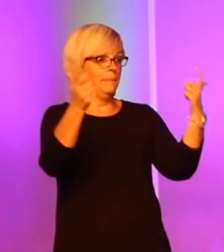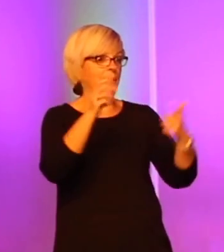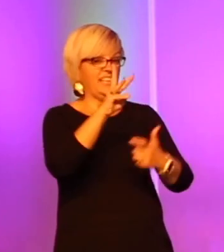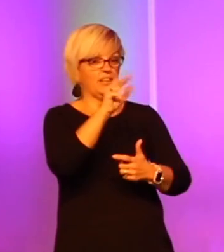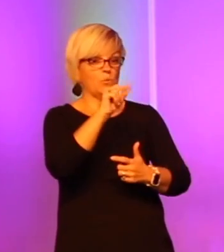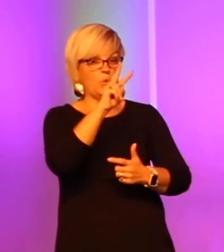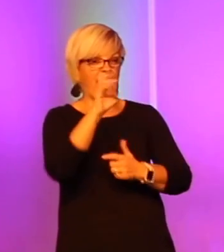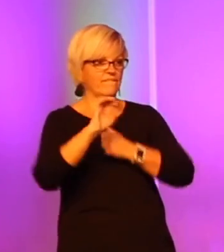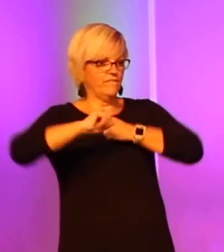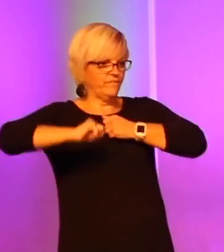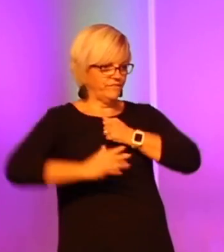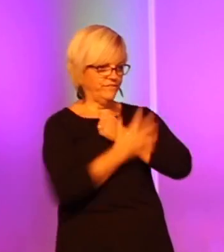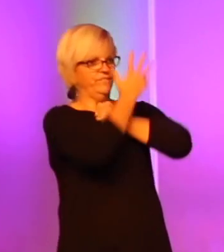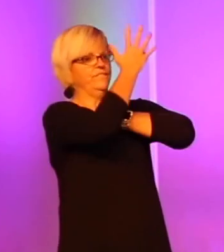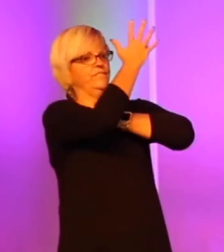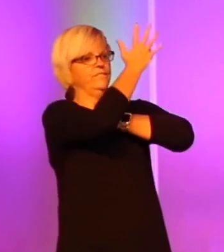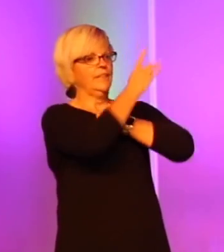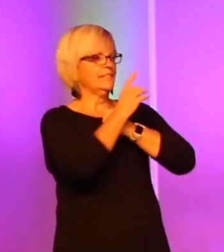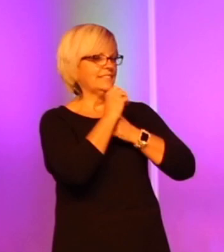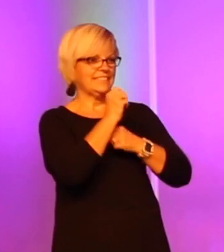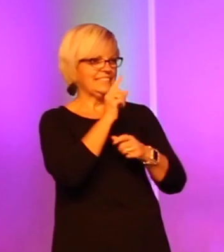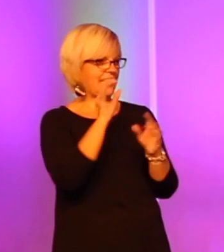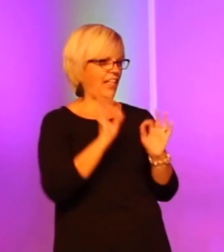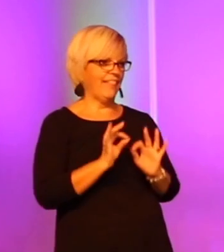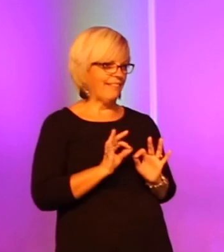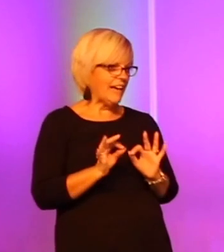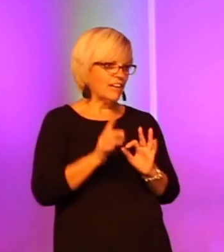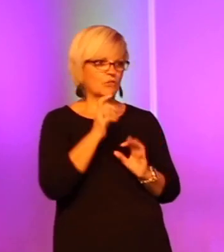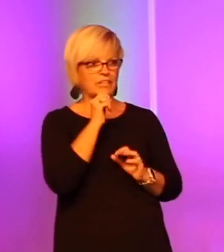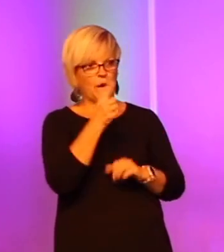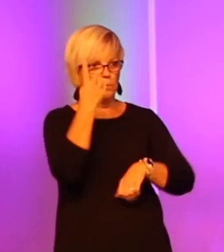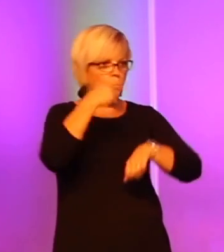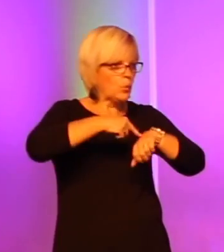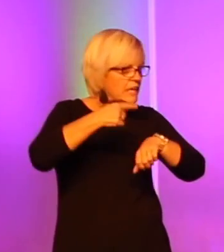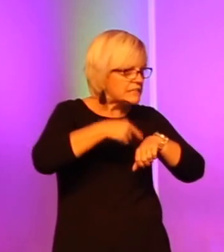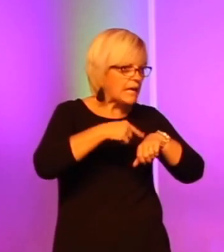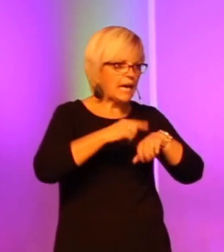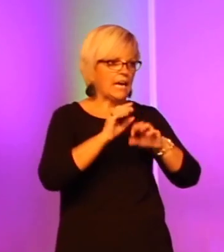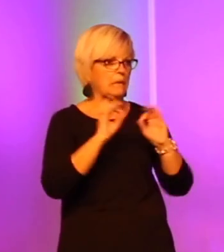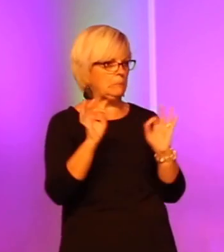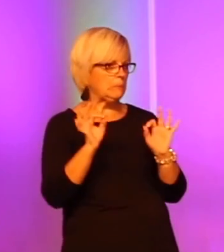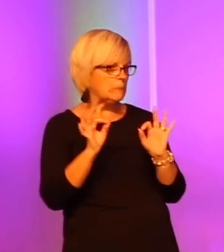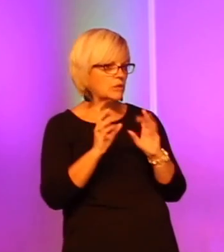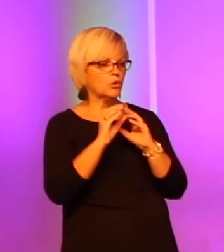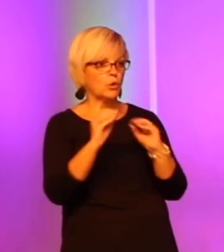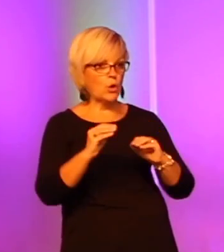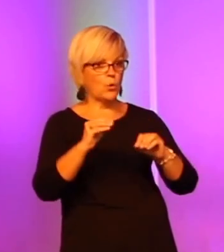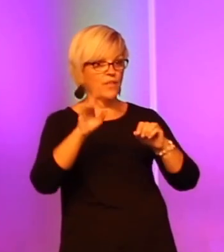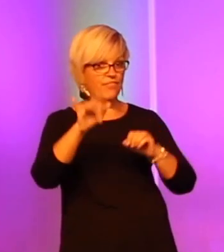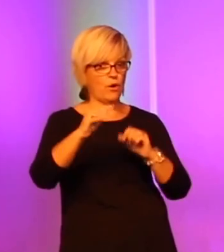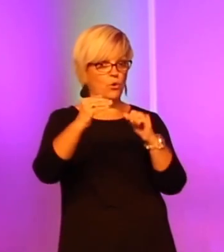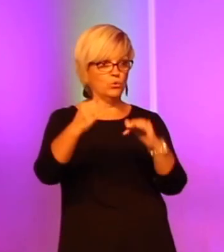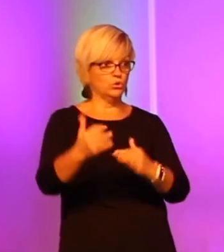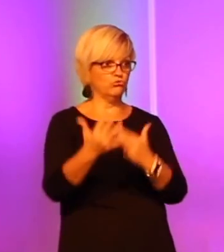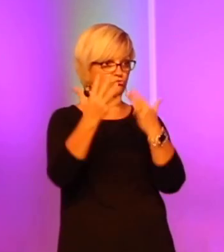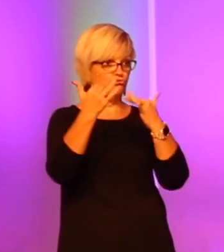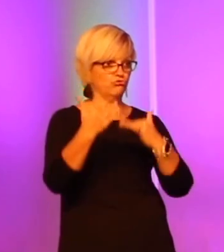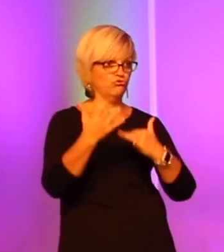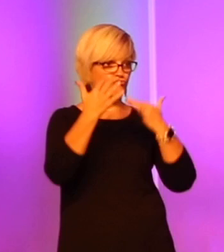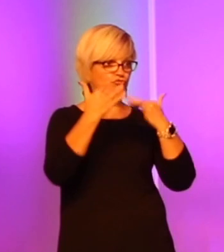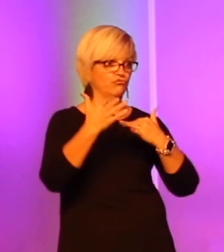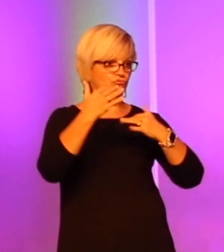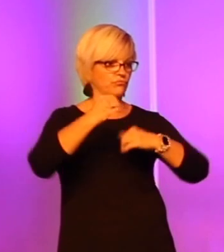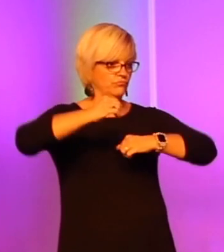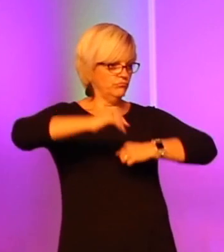don't think, oh, it's little, it's just one time, it's innocent, not a big deal. No. Ripples that go far